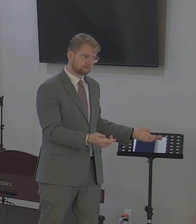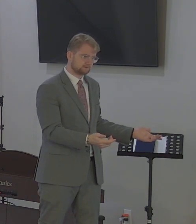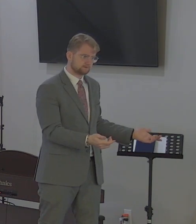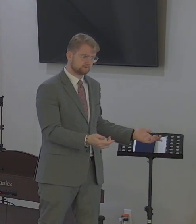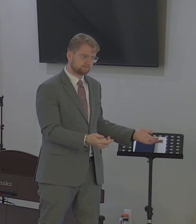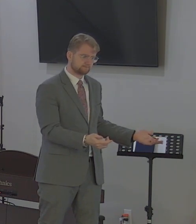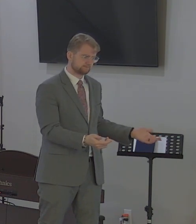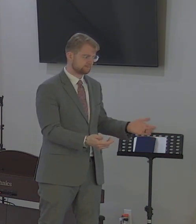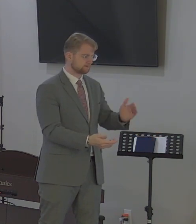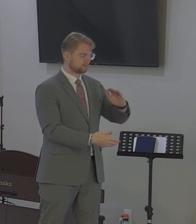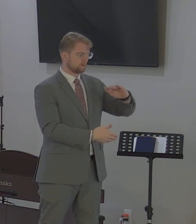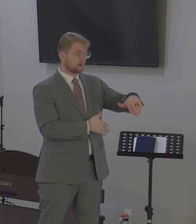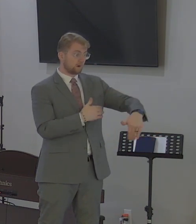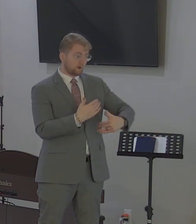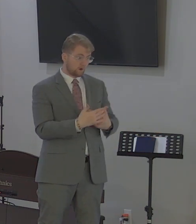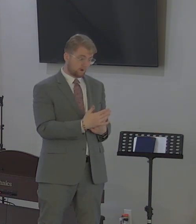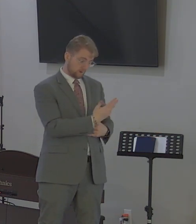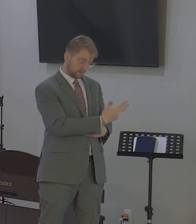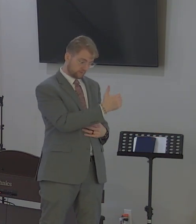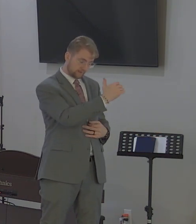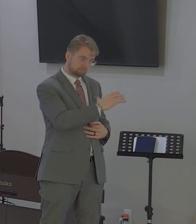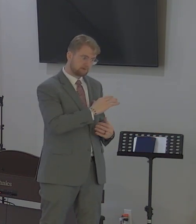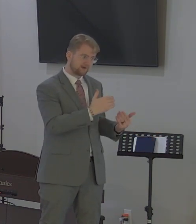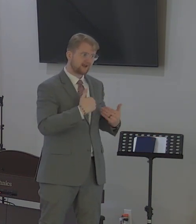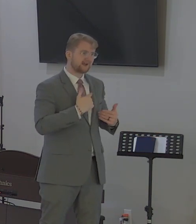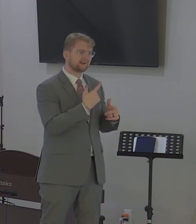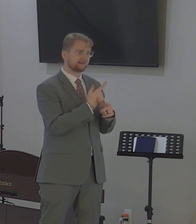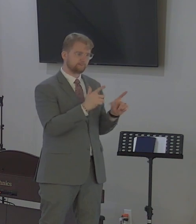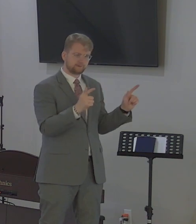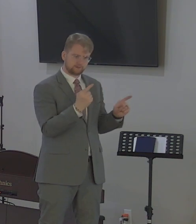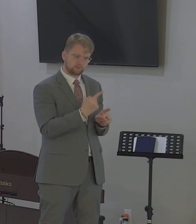All three of them had liberty to decide to do what they wanted to do.